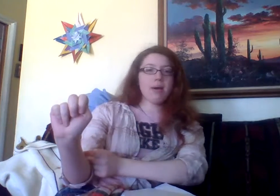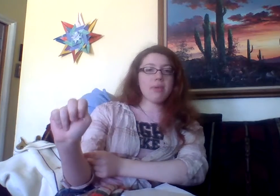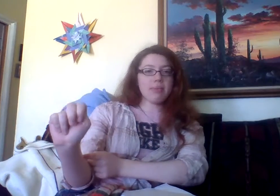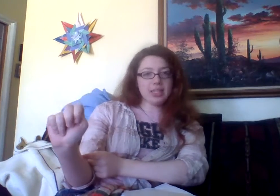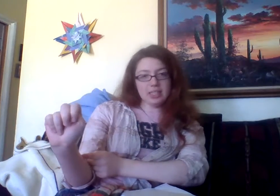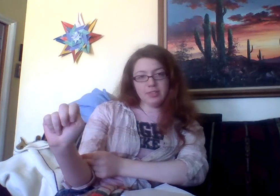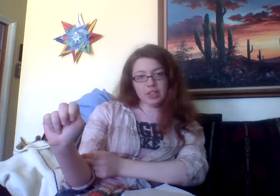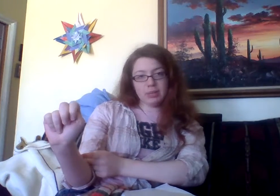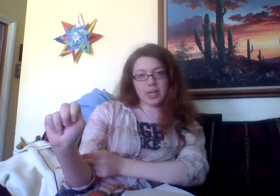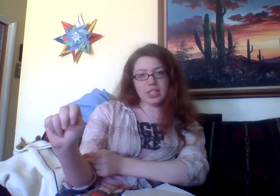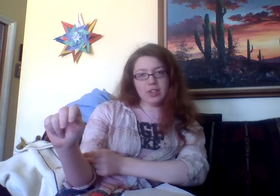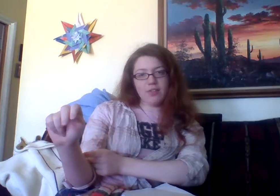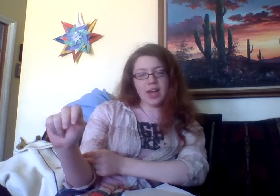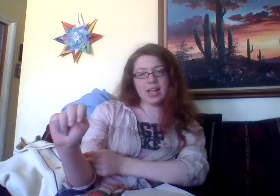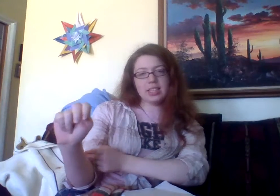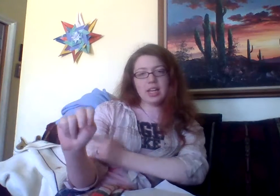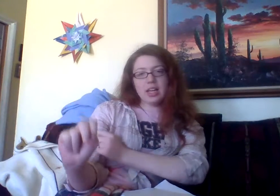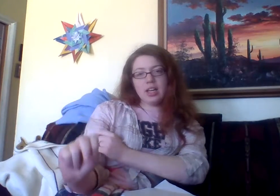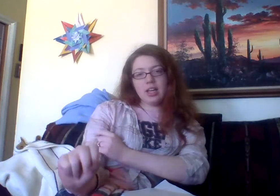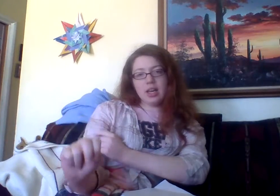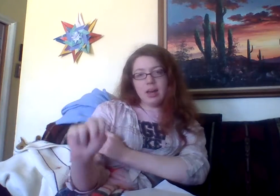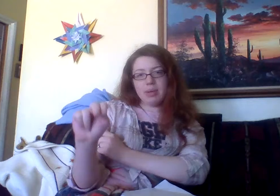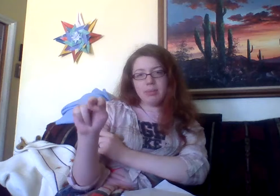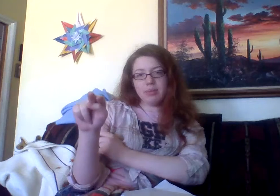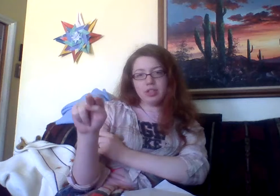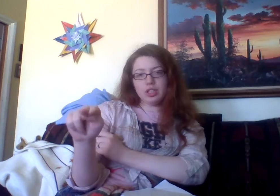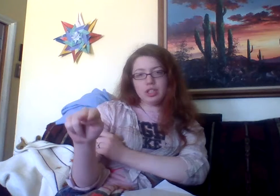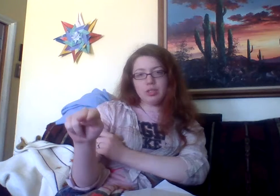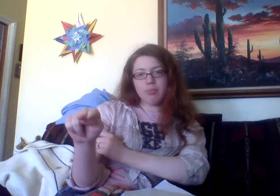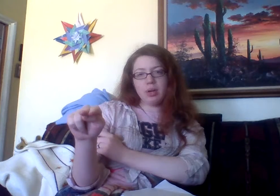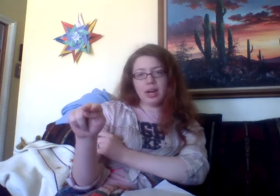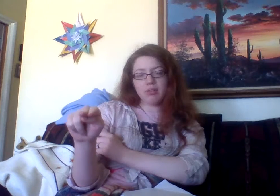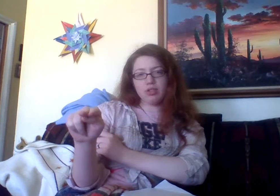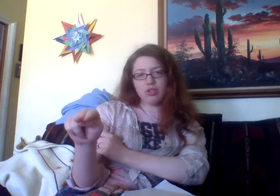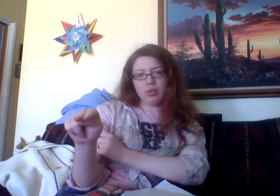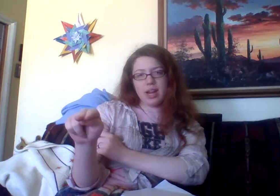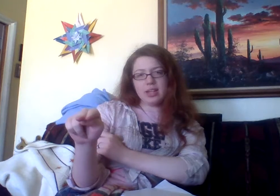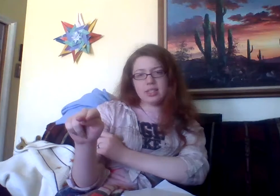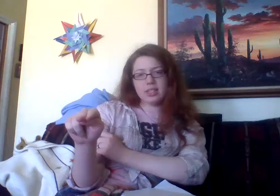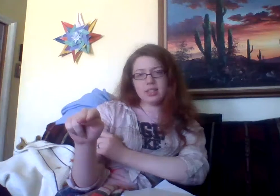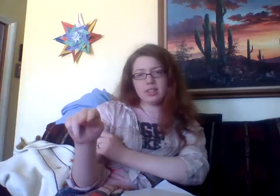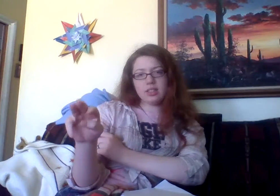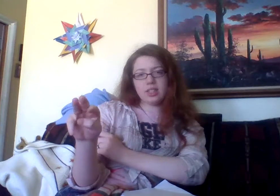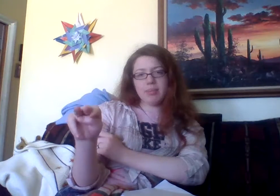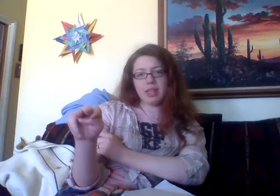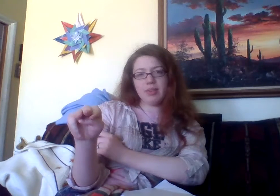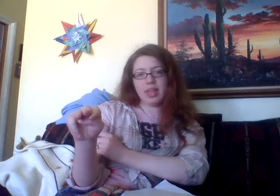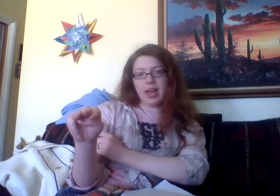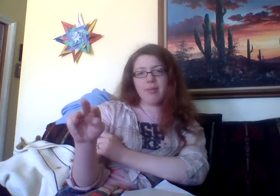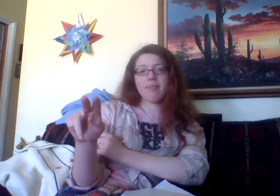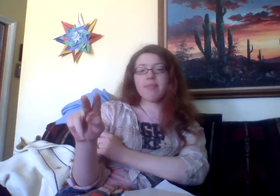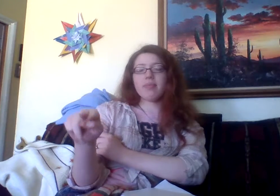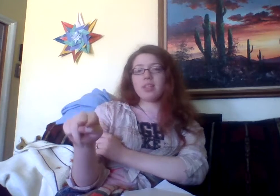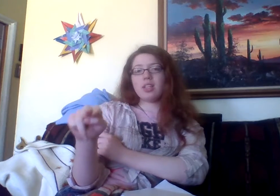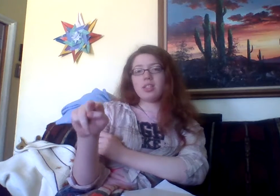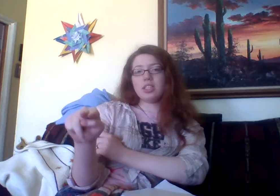but because finger spelling is so fast, people will just put it out straight. Same thing with M to